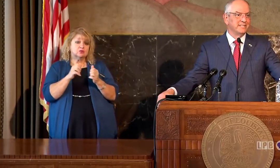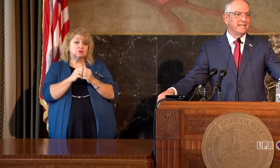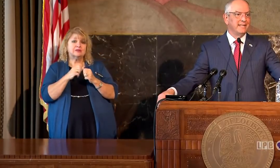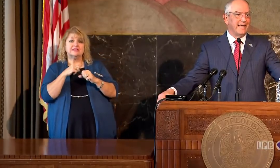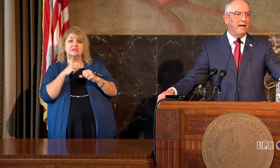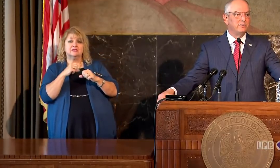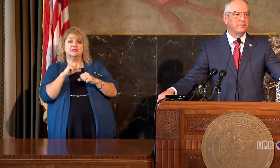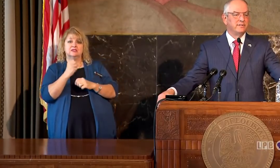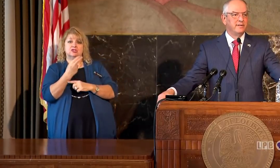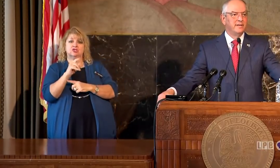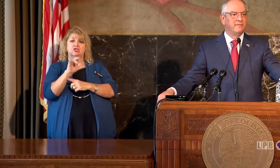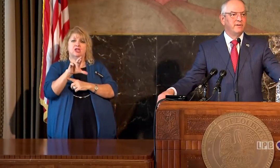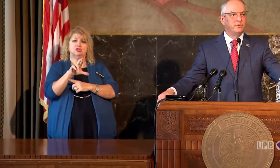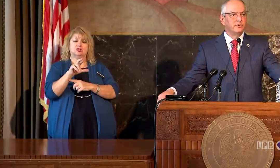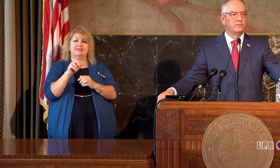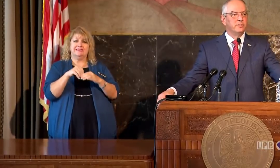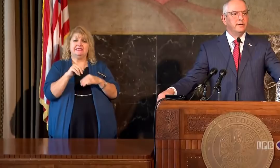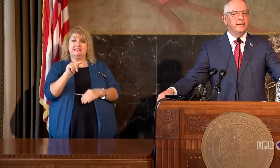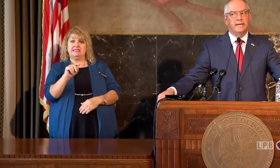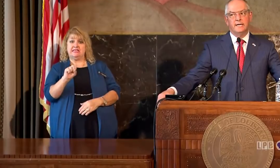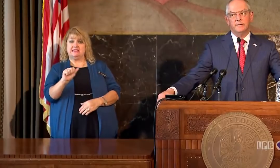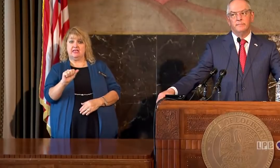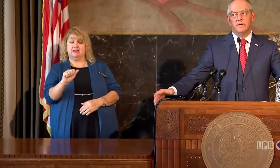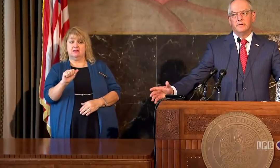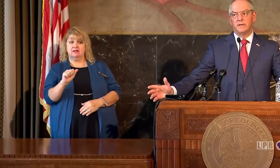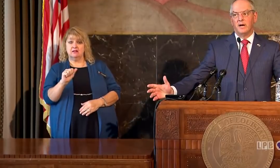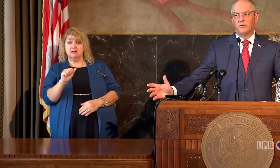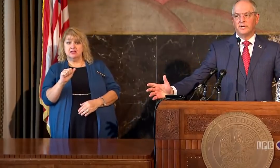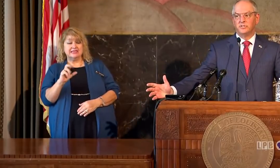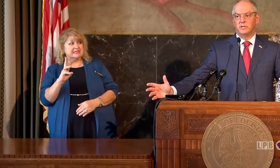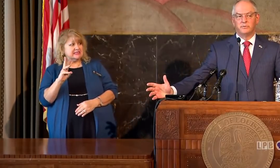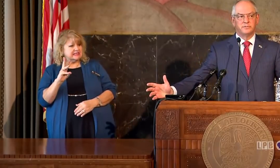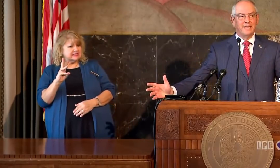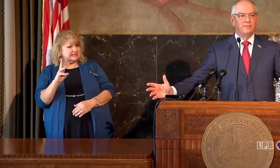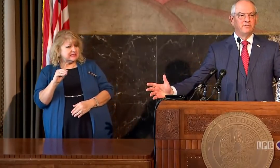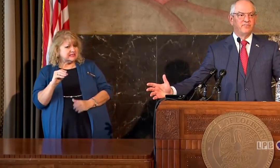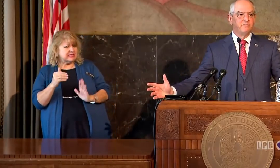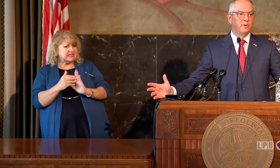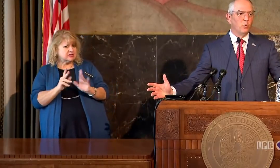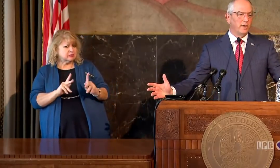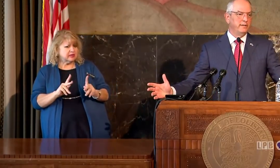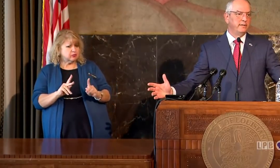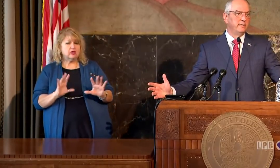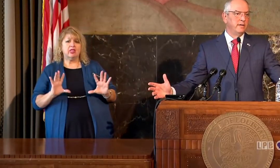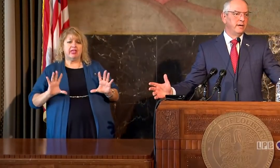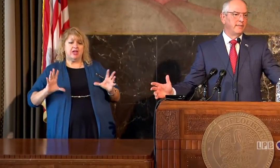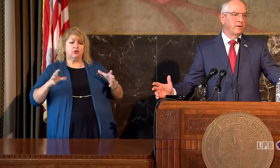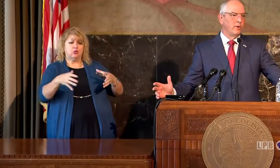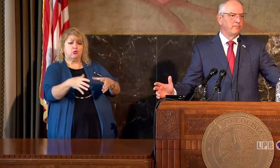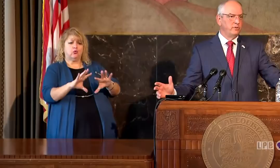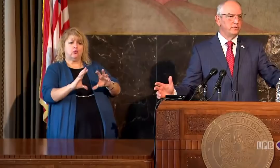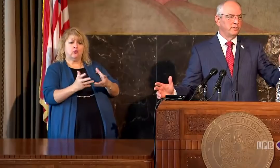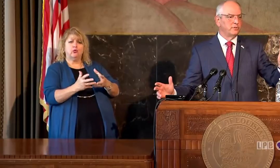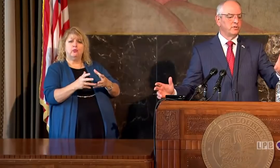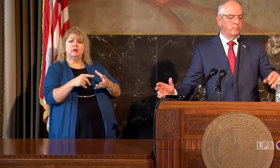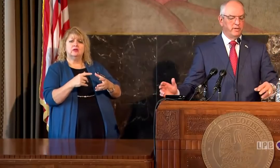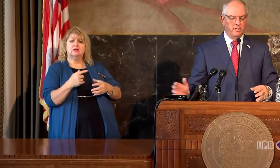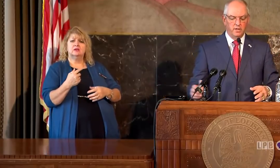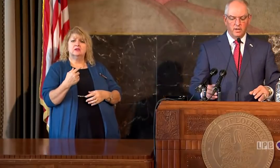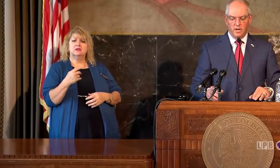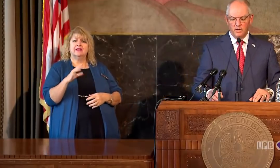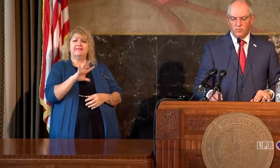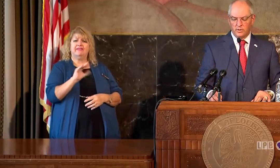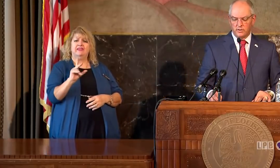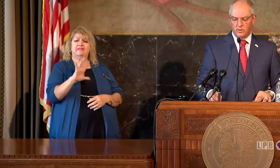less than 16,000 individuals. The congregant shelters down to 51. I think we have 2 shelters